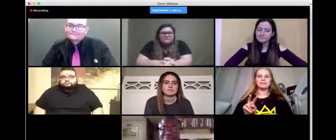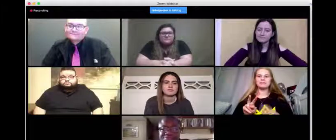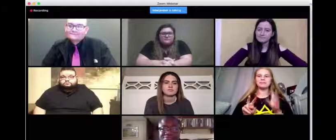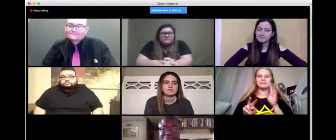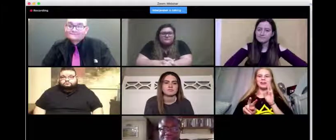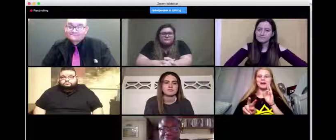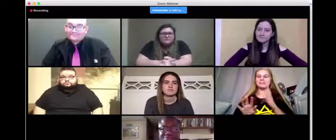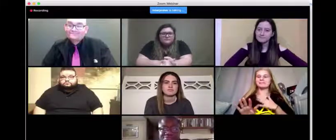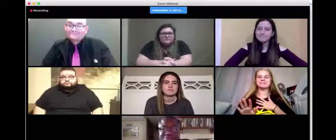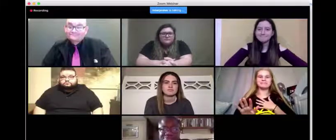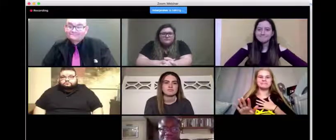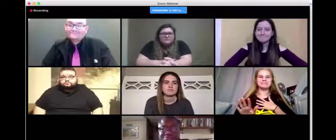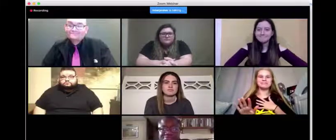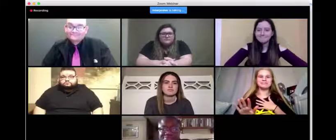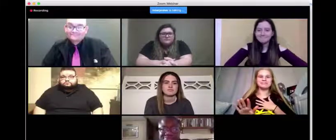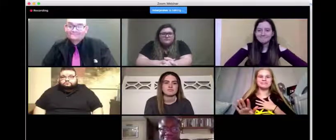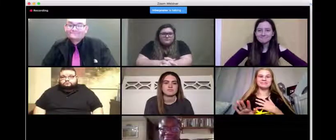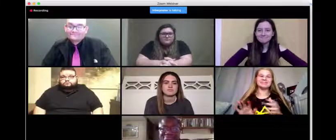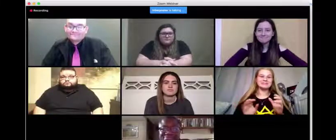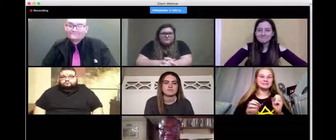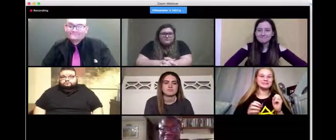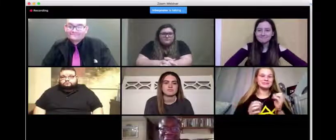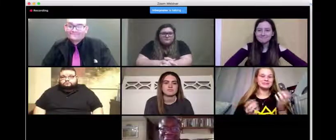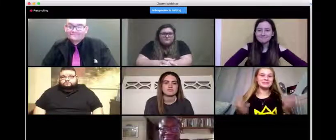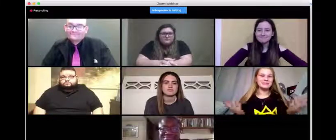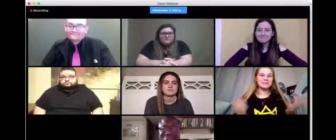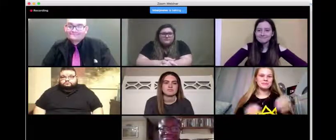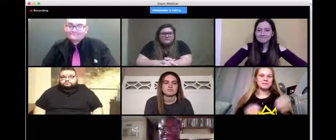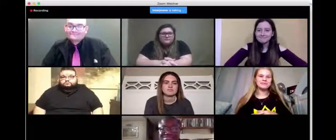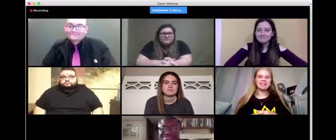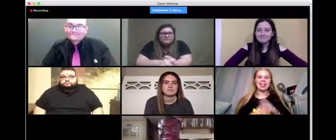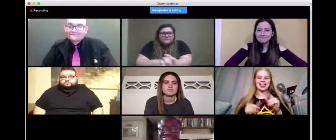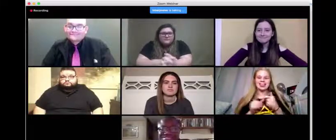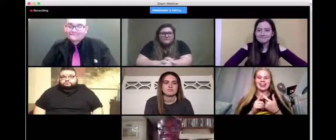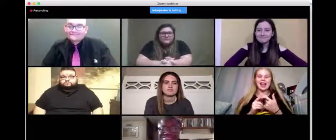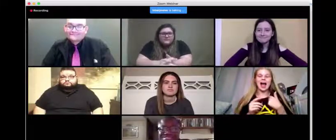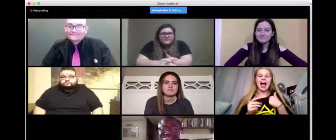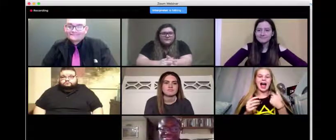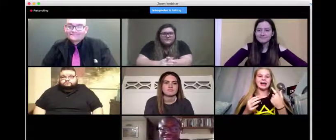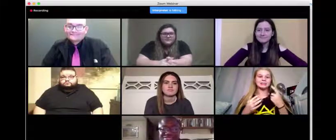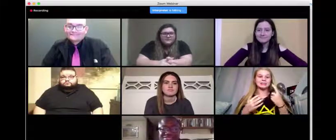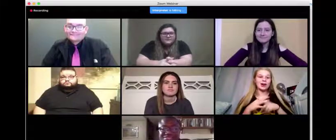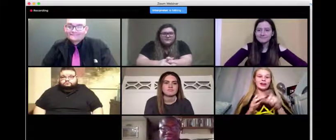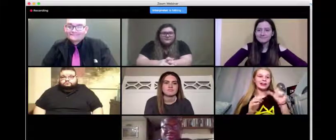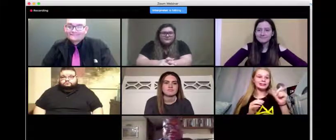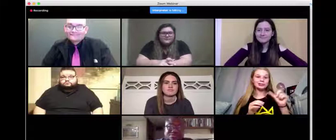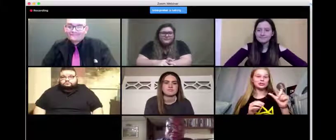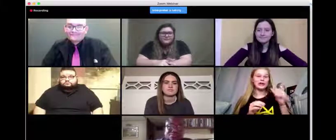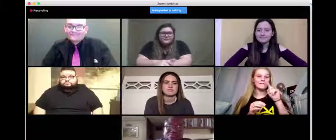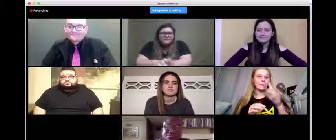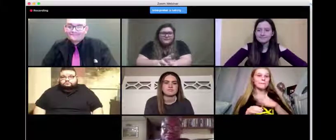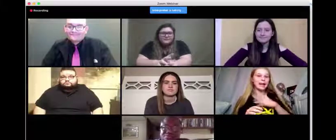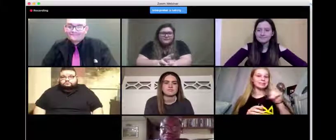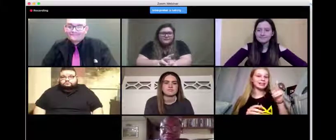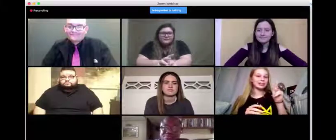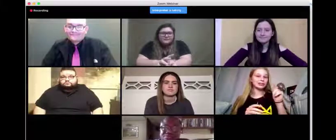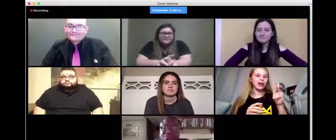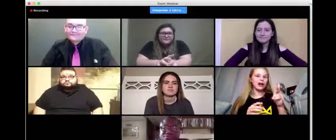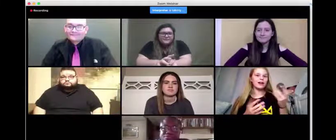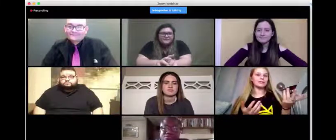and then I started Instagram for my TikTok, and it just started skyrocketing. So many people